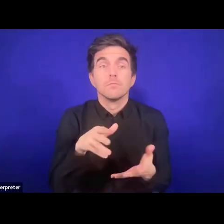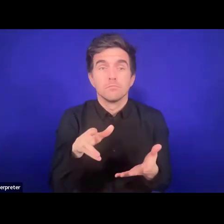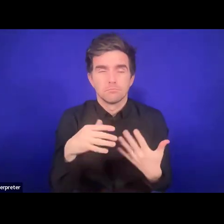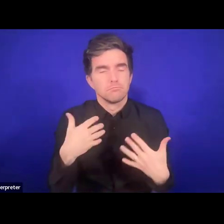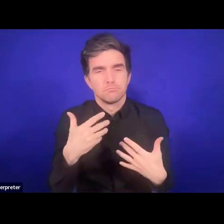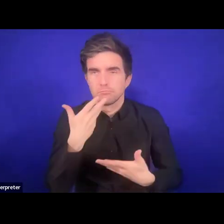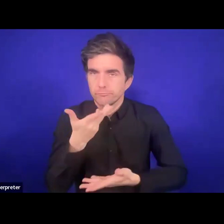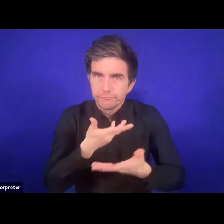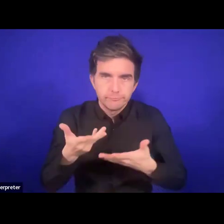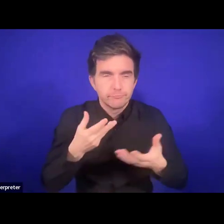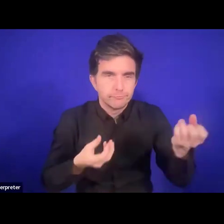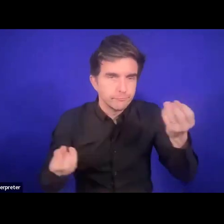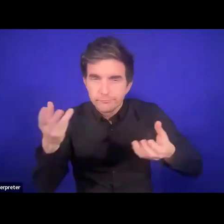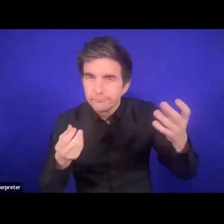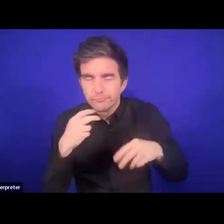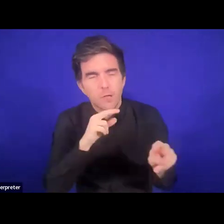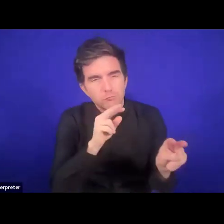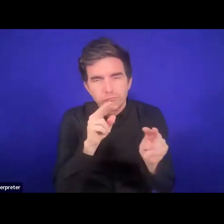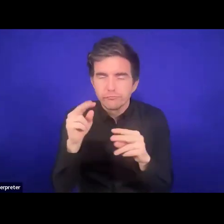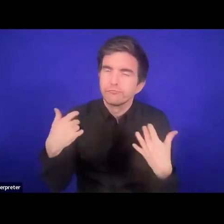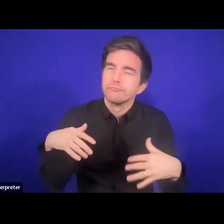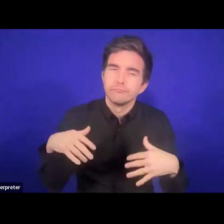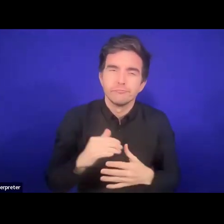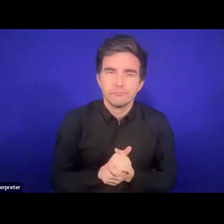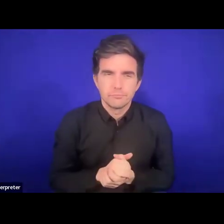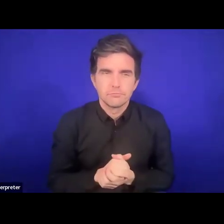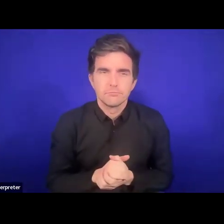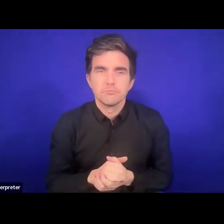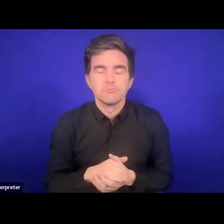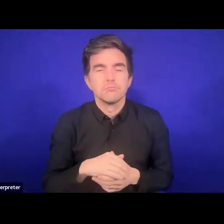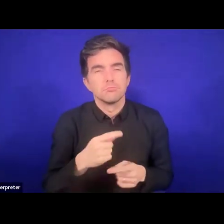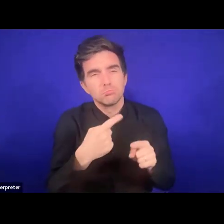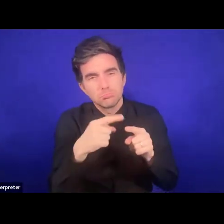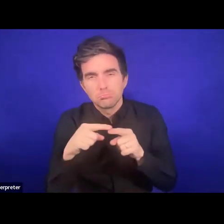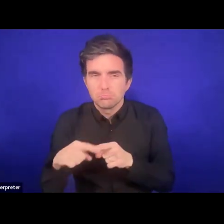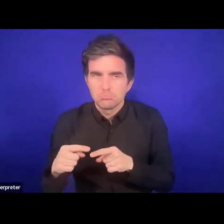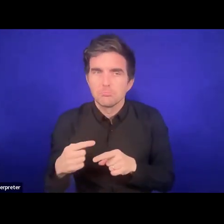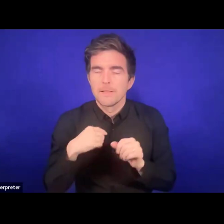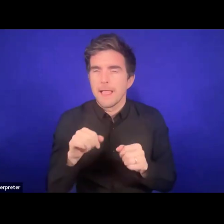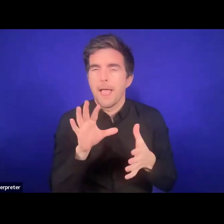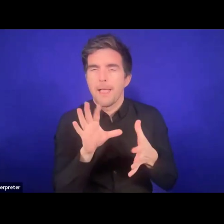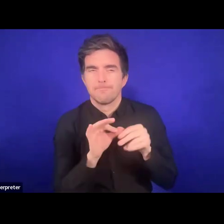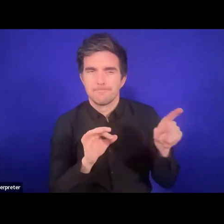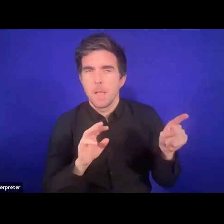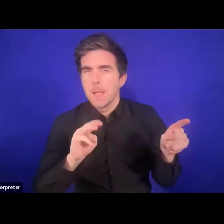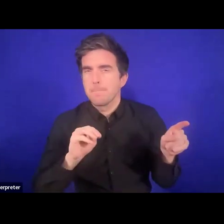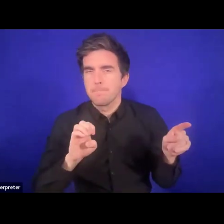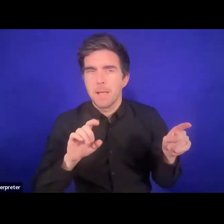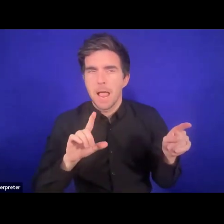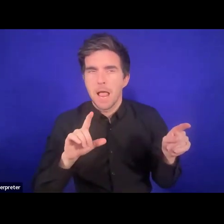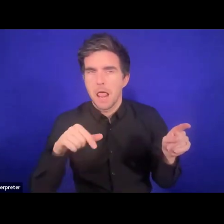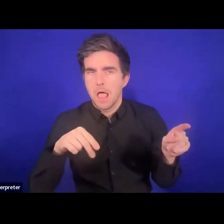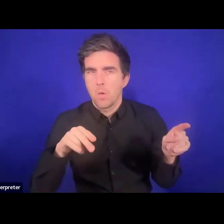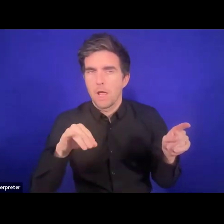So like Matthew said, I work for the GIZ in India, and I have been engaging mainly with what we call MG-NREGA, the Mahatma